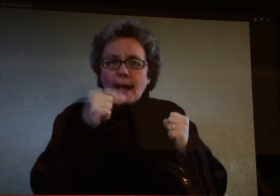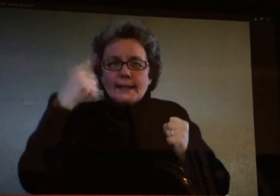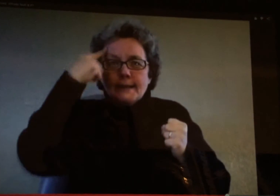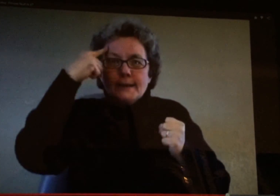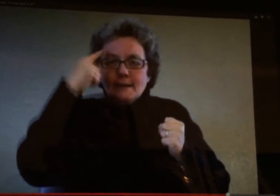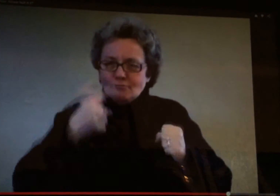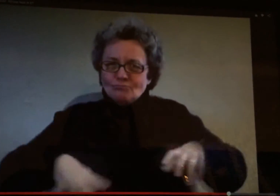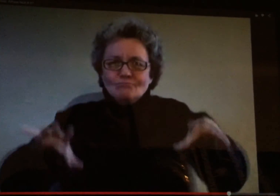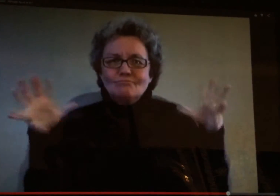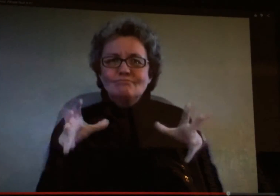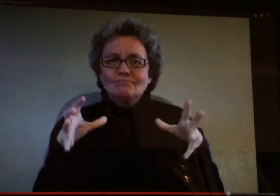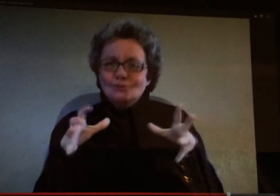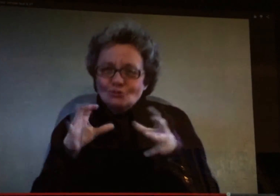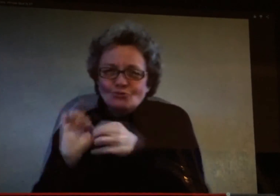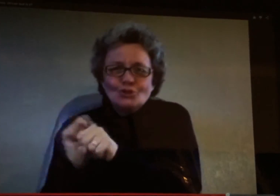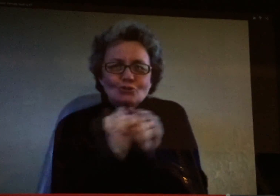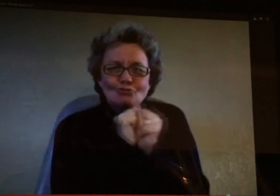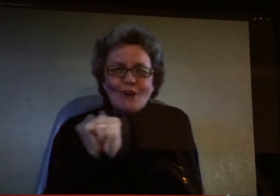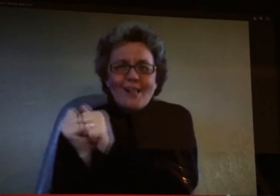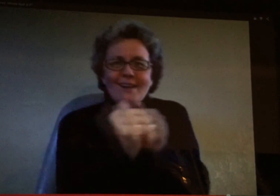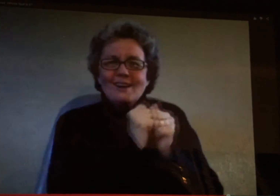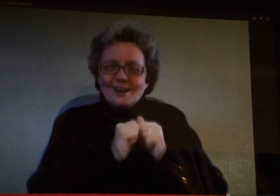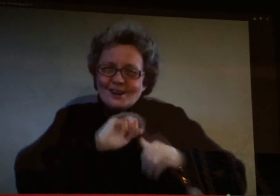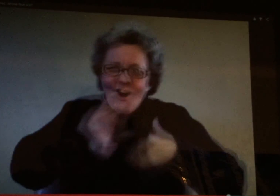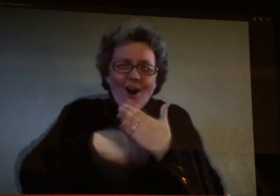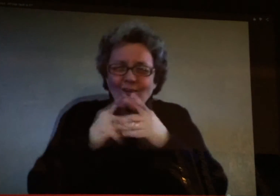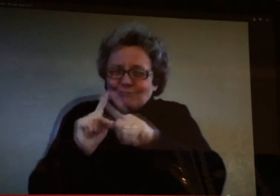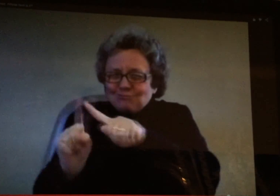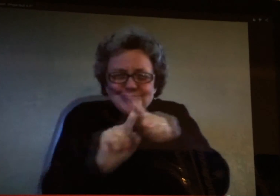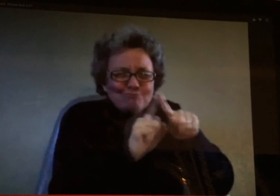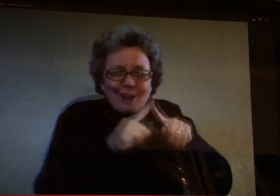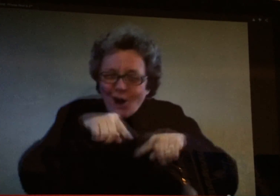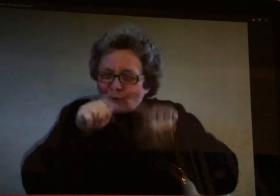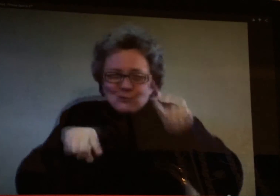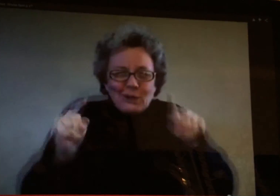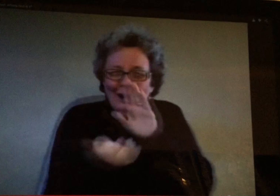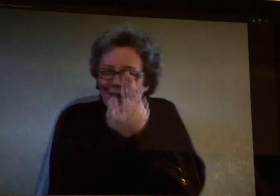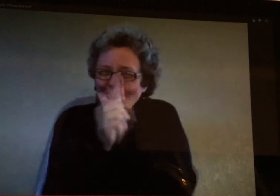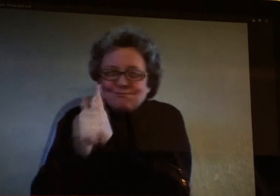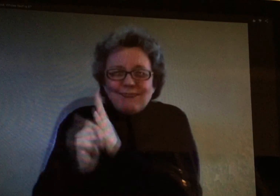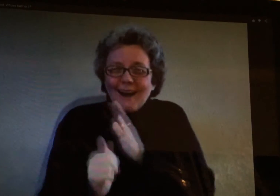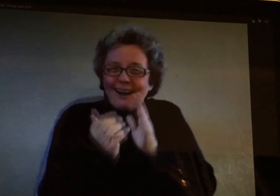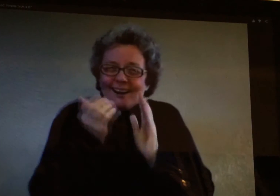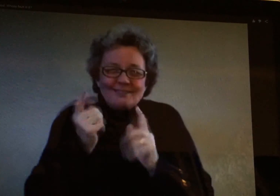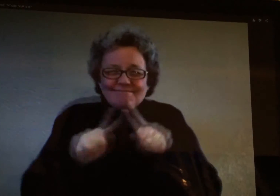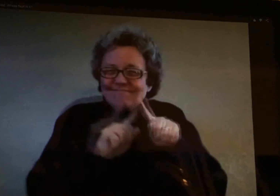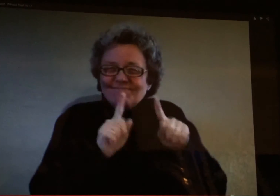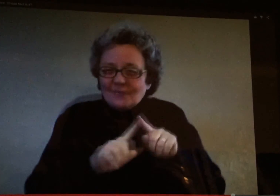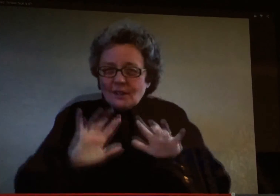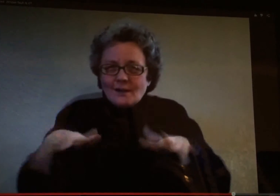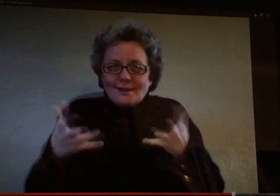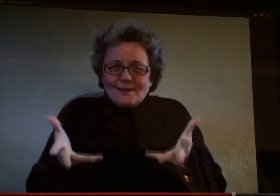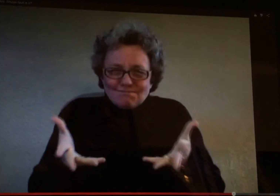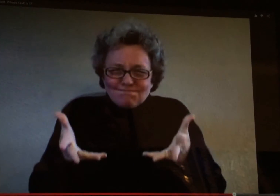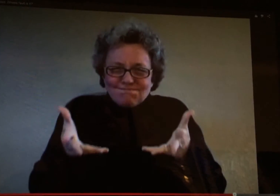a time. They don't think that we should be working together. We're all different individuals and we all have separate